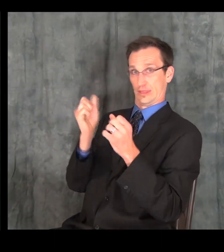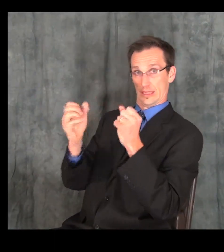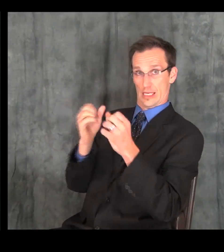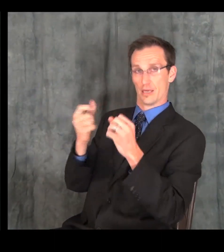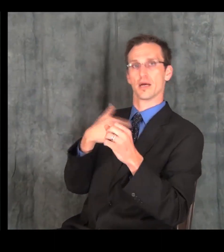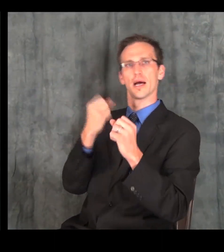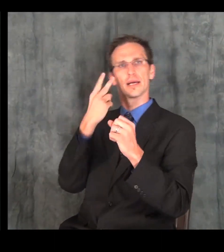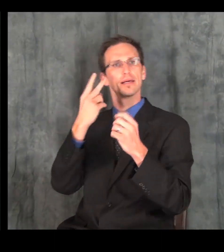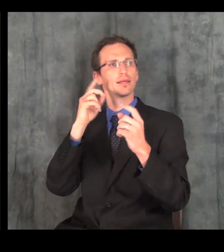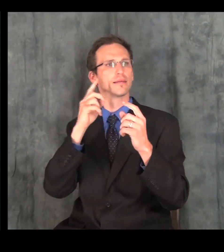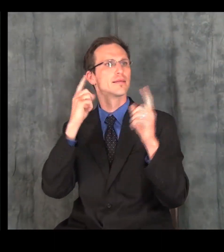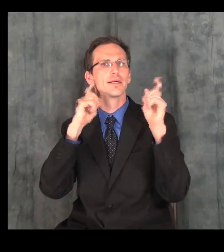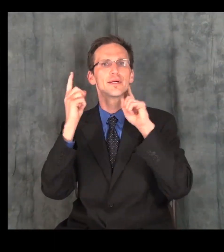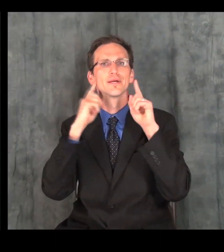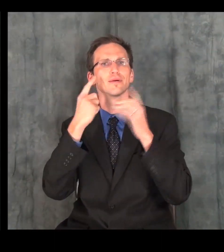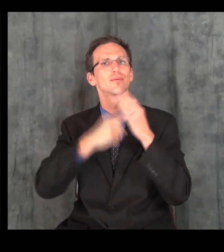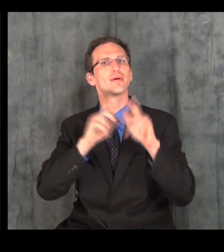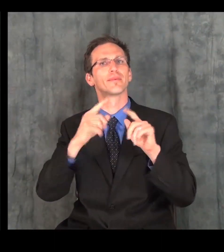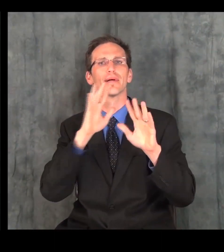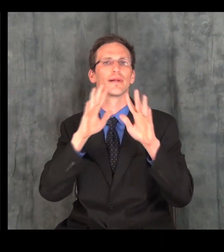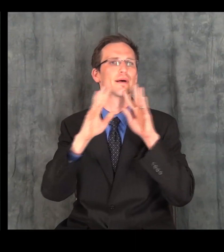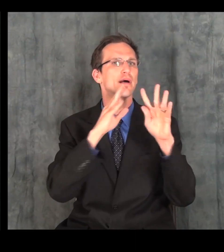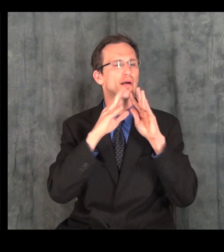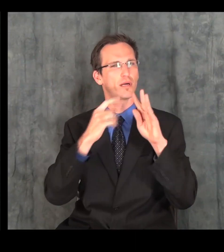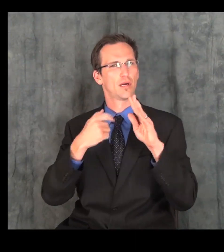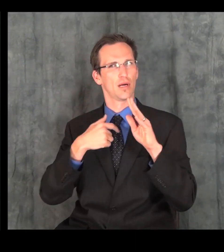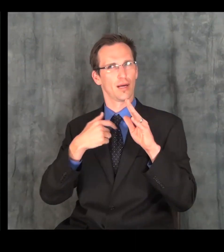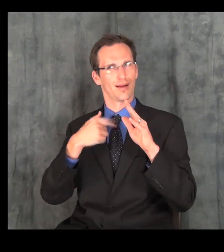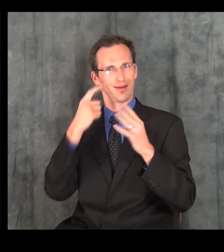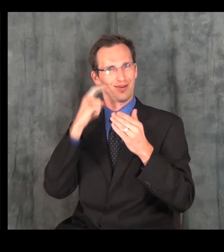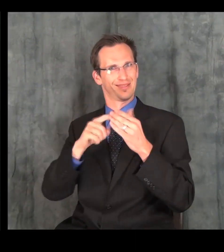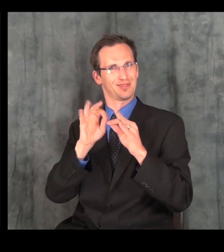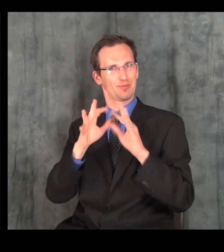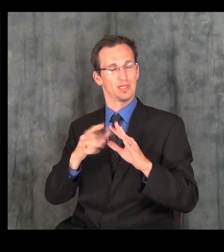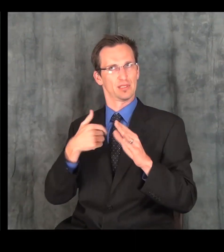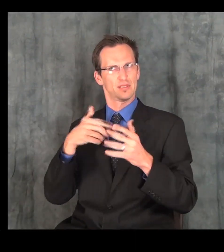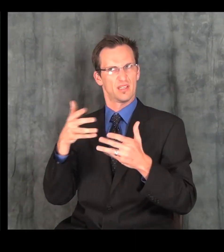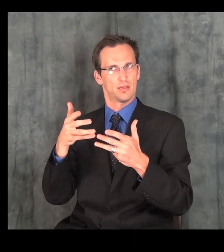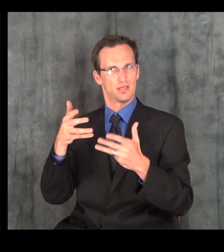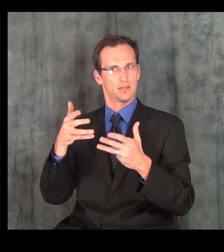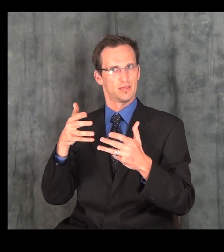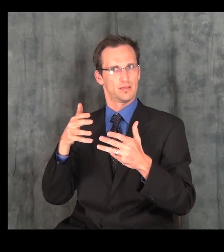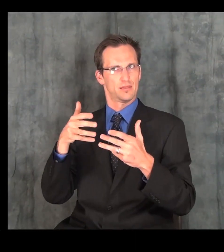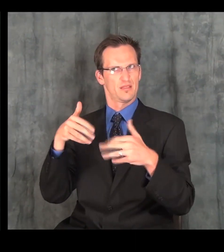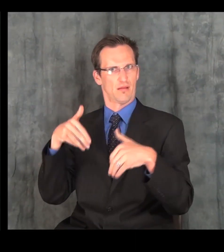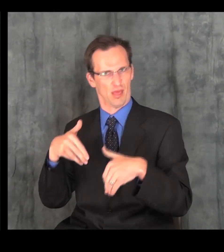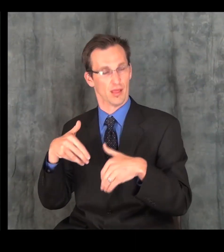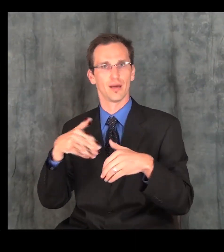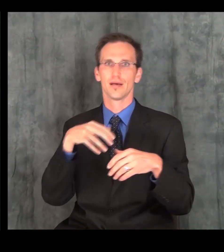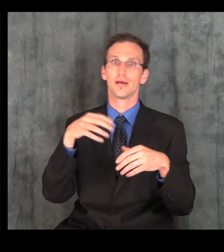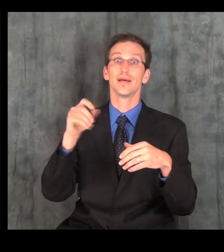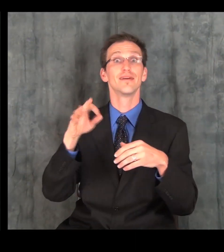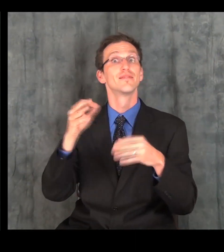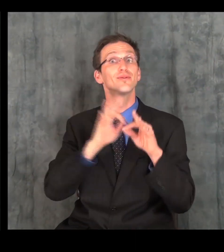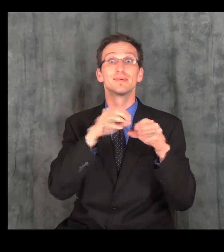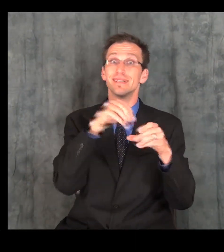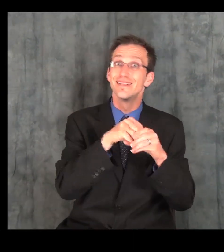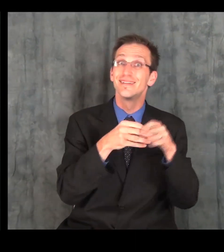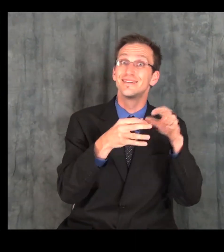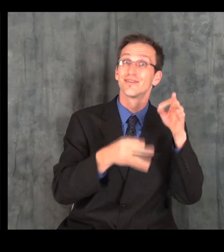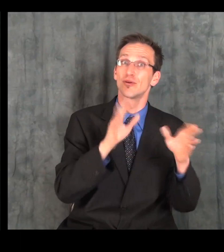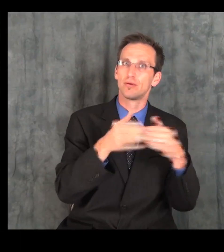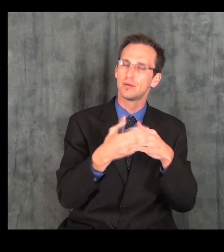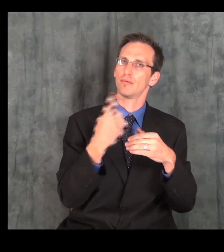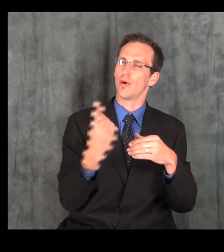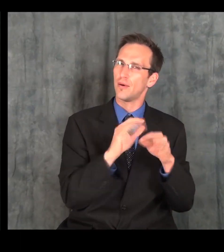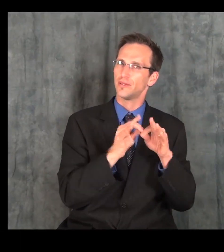on. I could see them hesitate, and I think it's always hard in a courtroom anyway. Interpreters always find it hard to interrupt, to know when